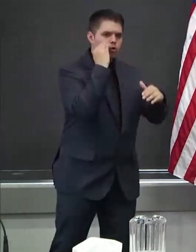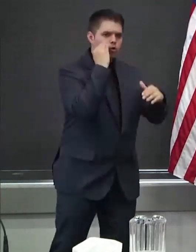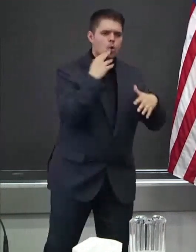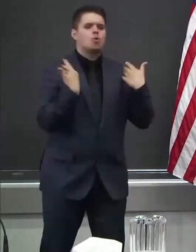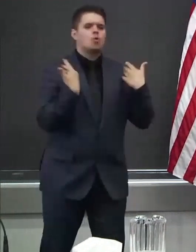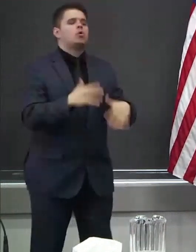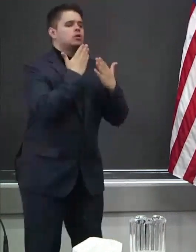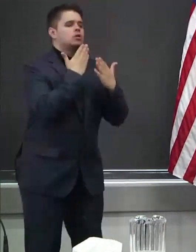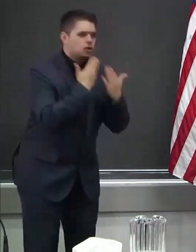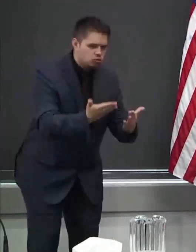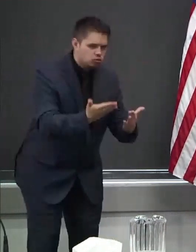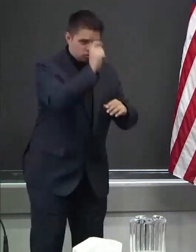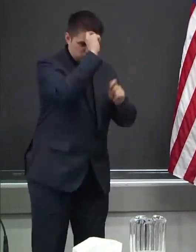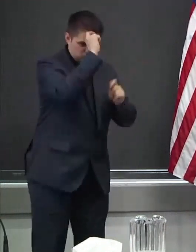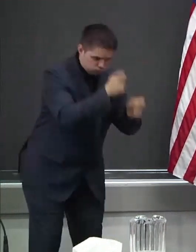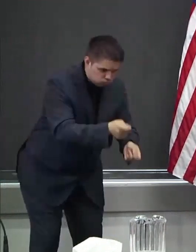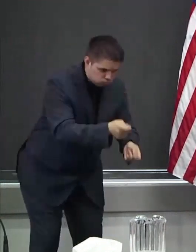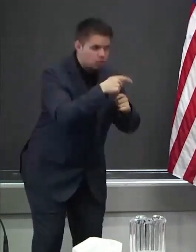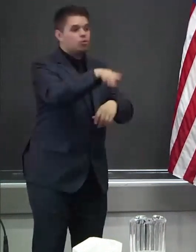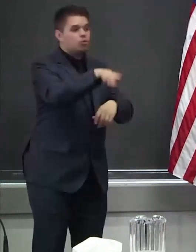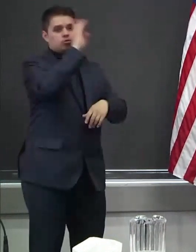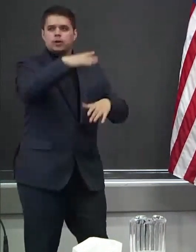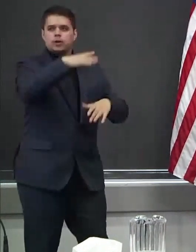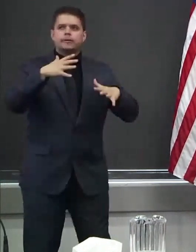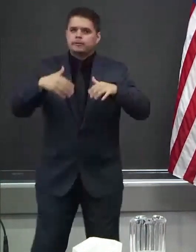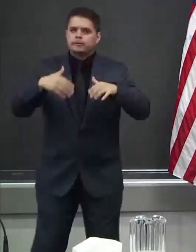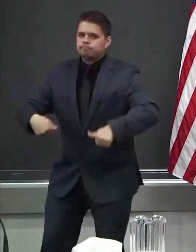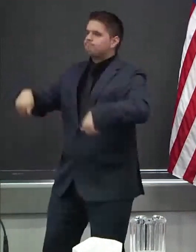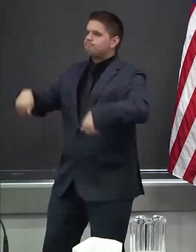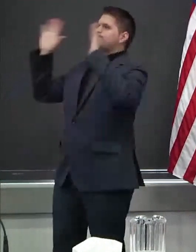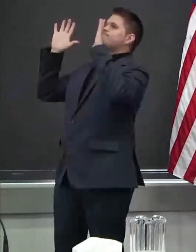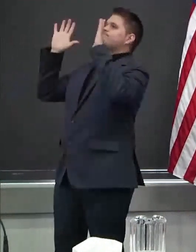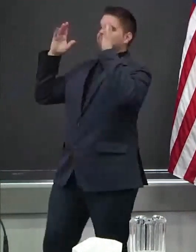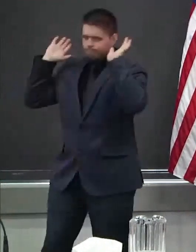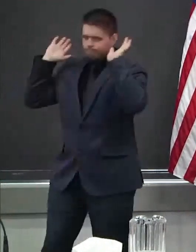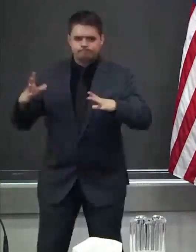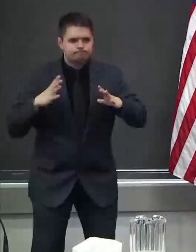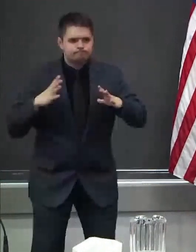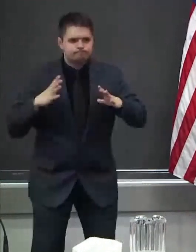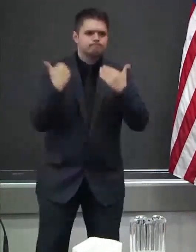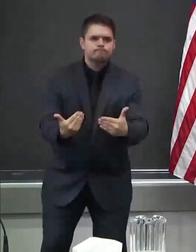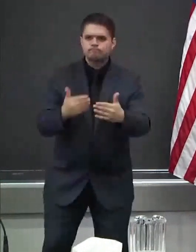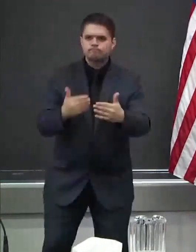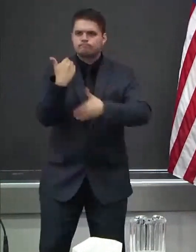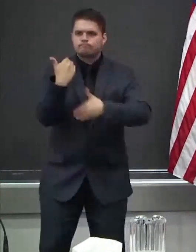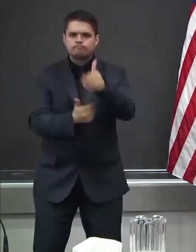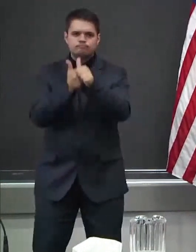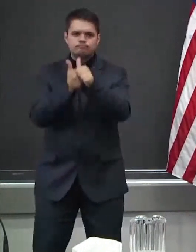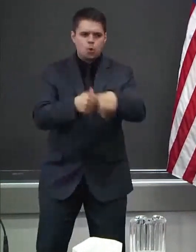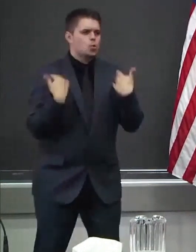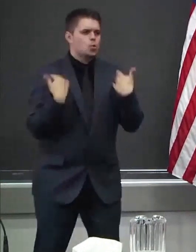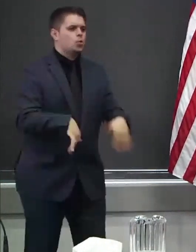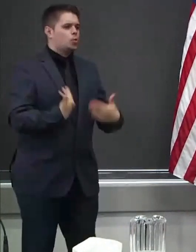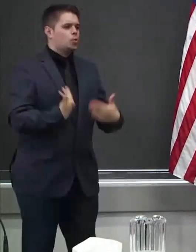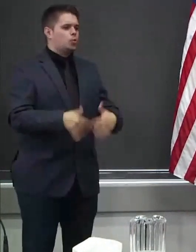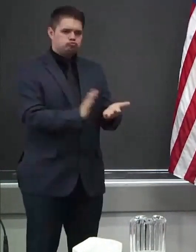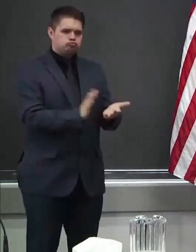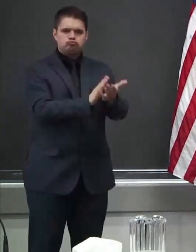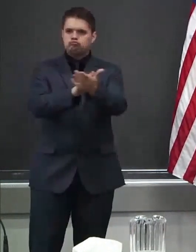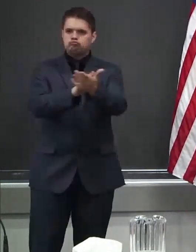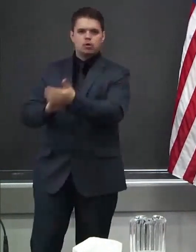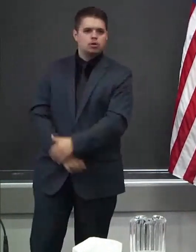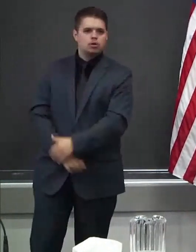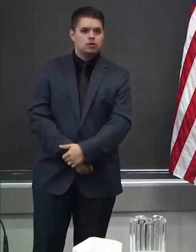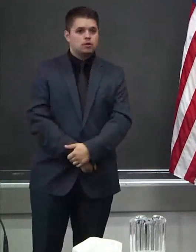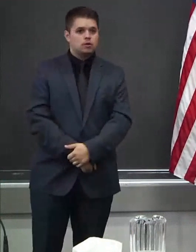tremendous sacrifices to protect the health and safety of our communities. Your leadership, both